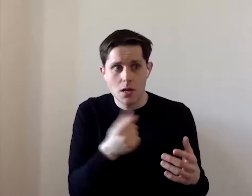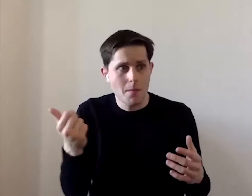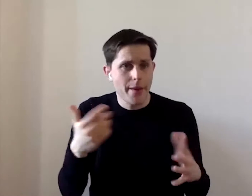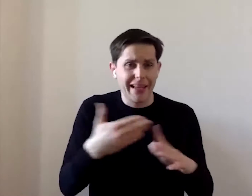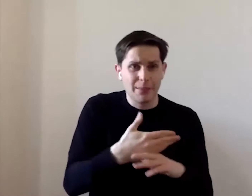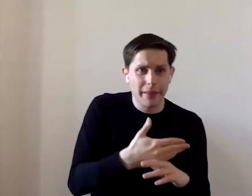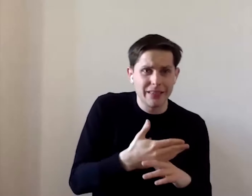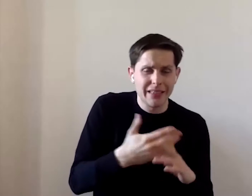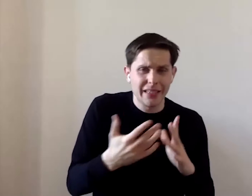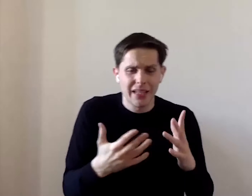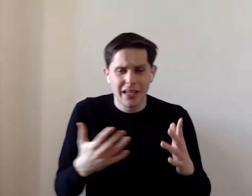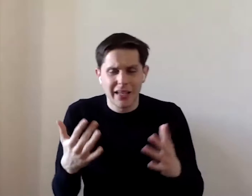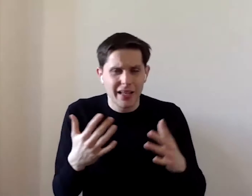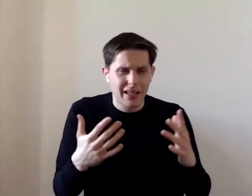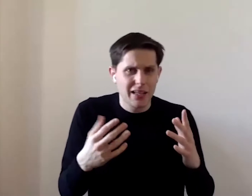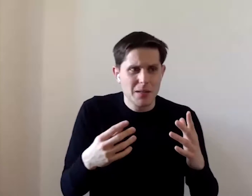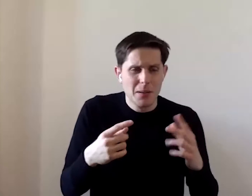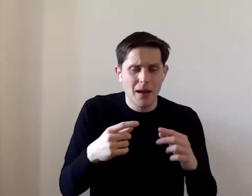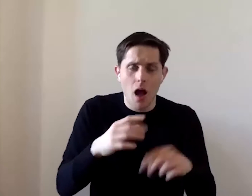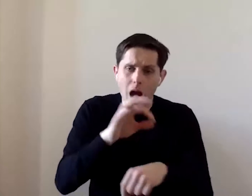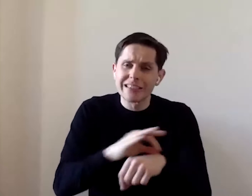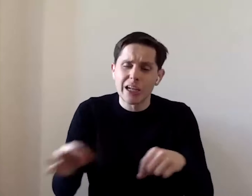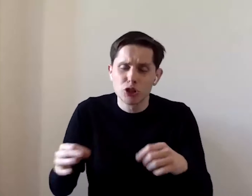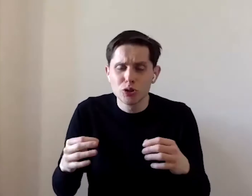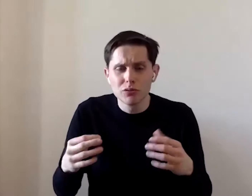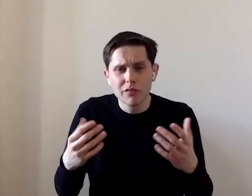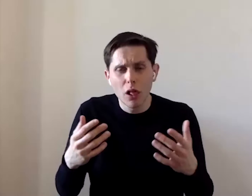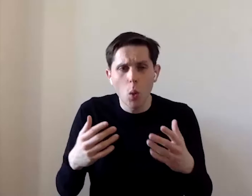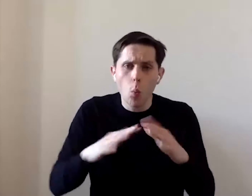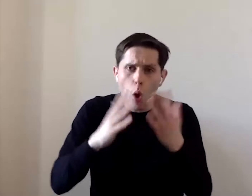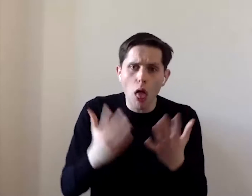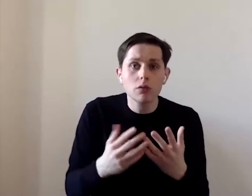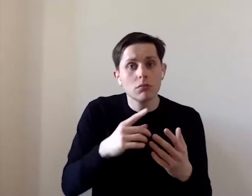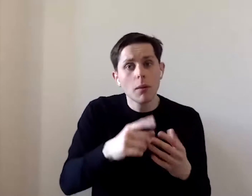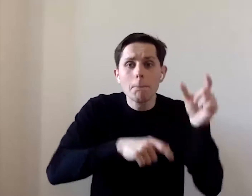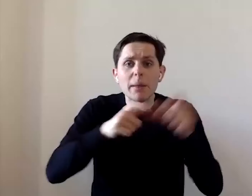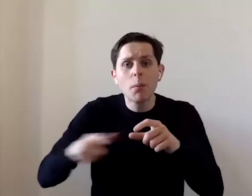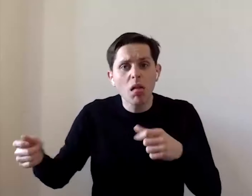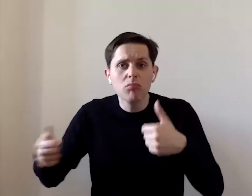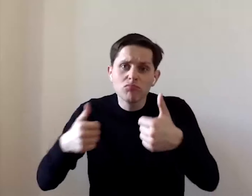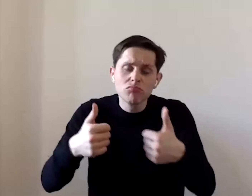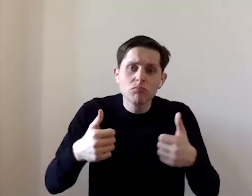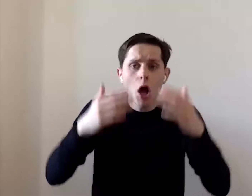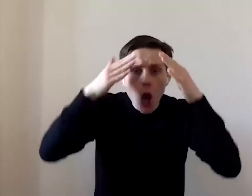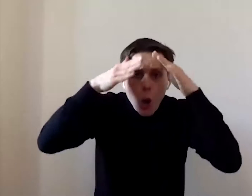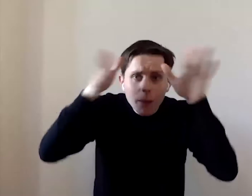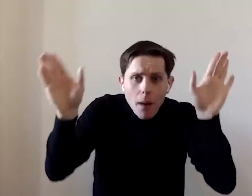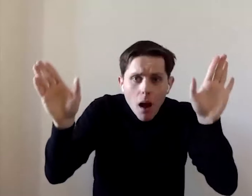to everyone, especially when companies, organizations claim to be accessible and welcoming to everyone, which generally the